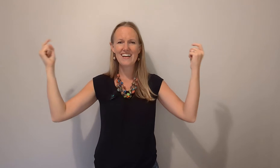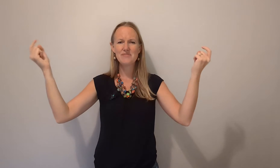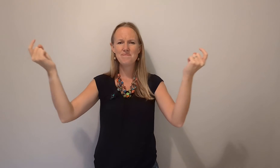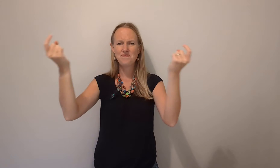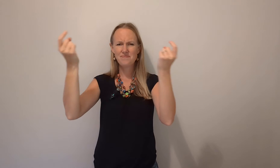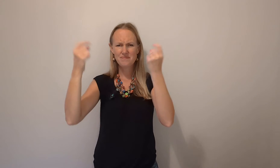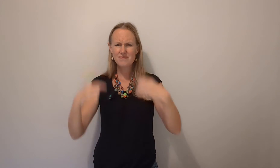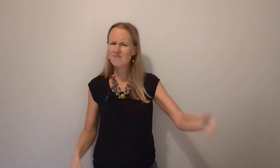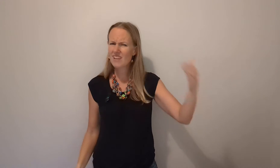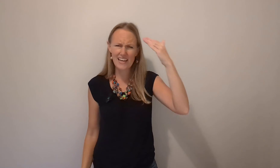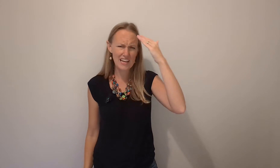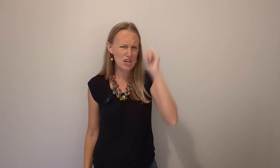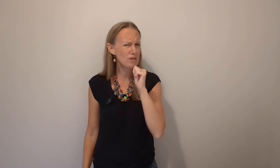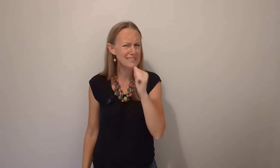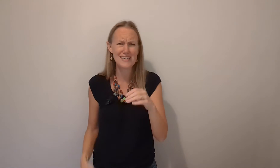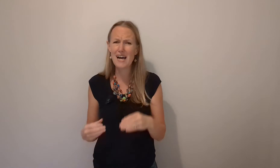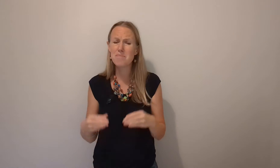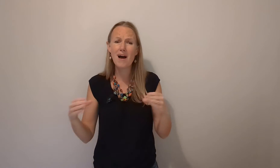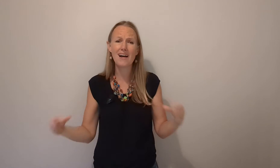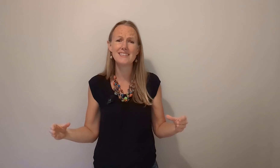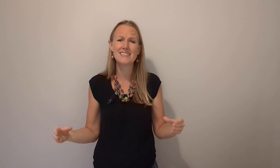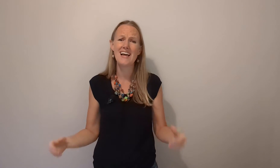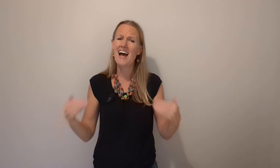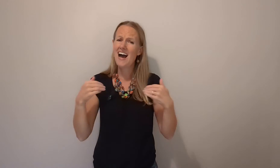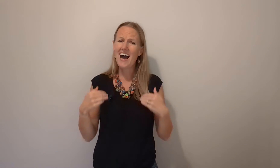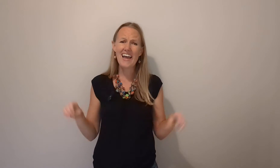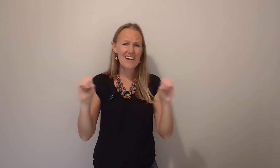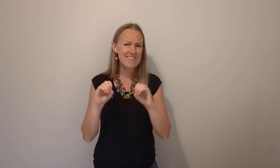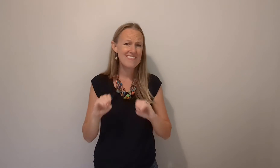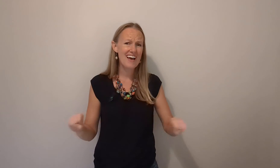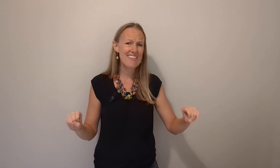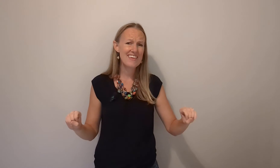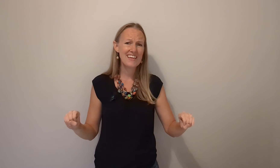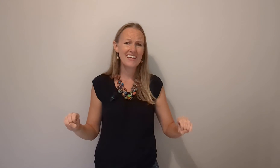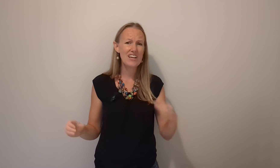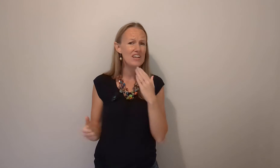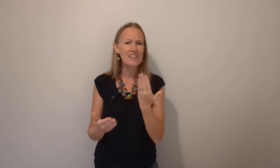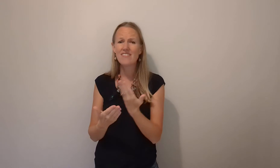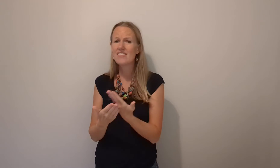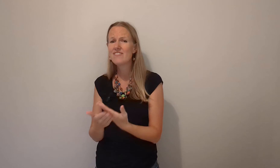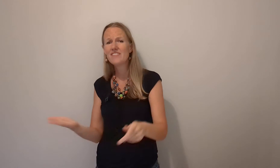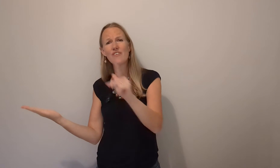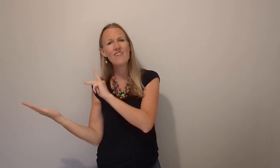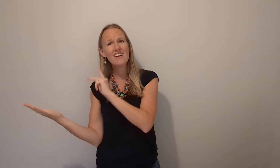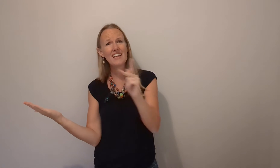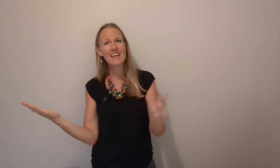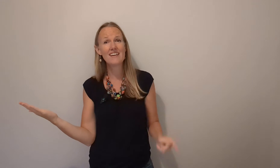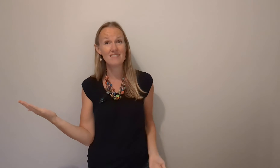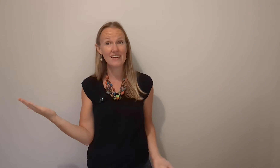hallelujah. And I know it's not much. I have nothing fit for a king, right?